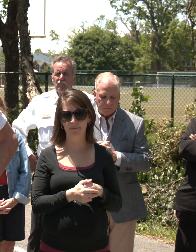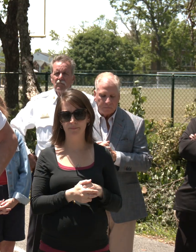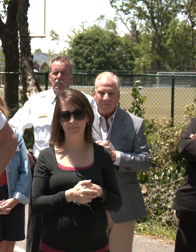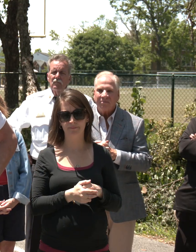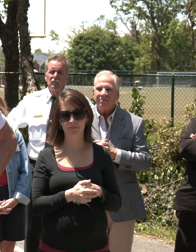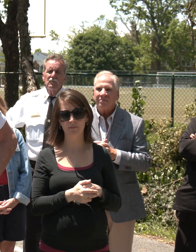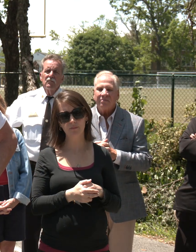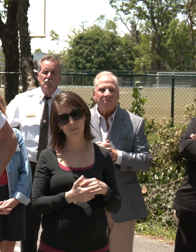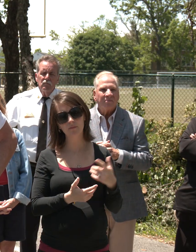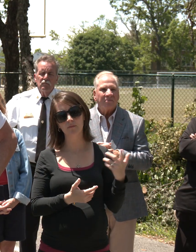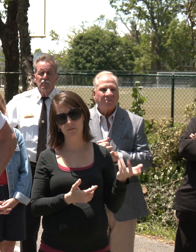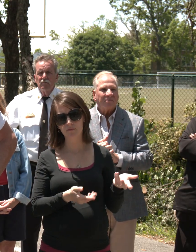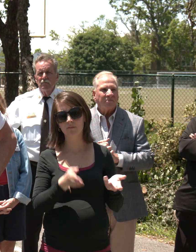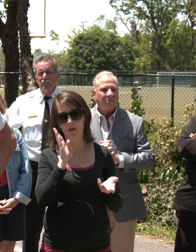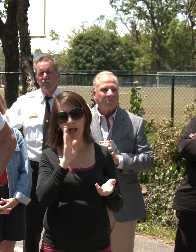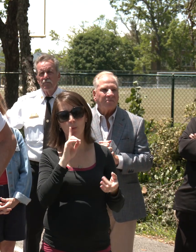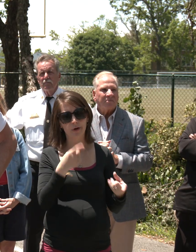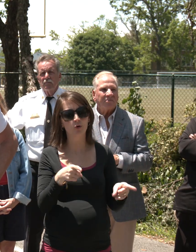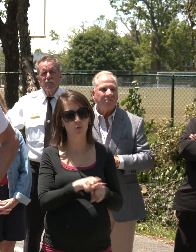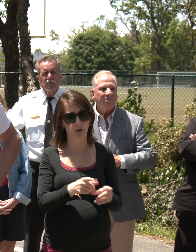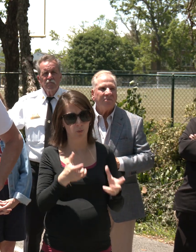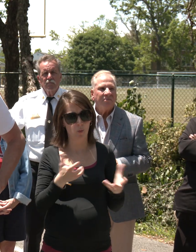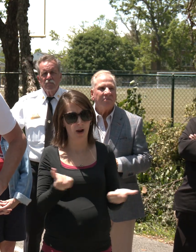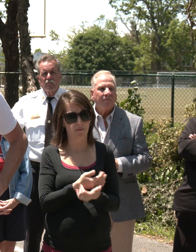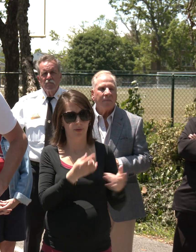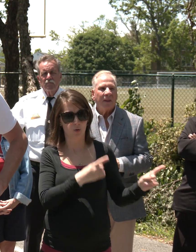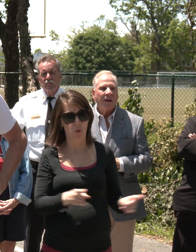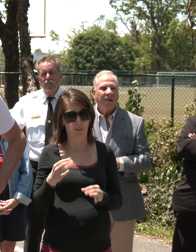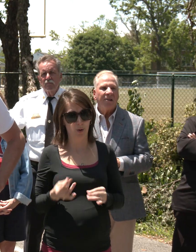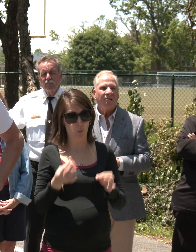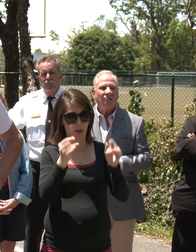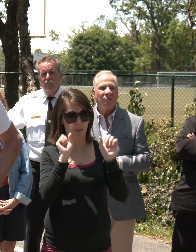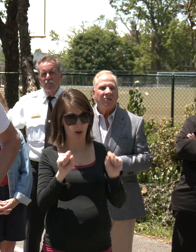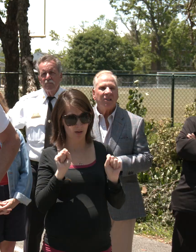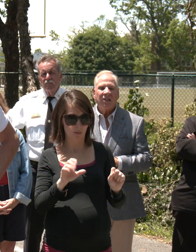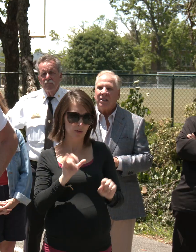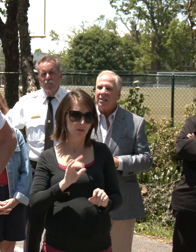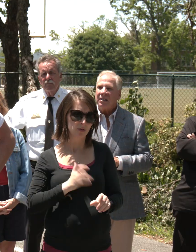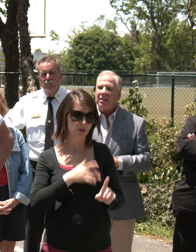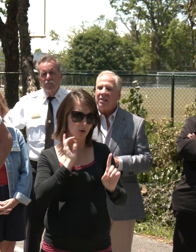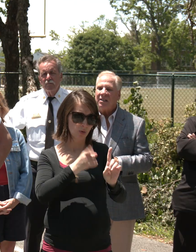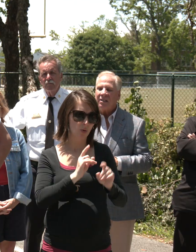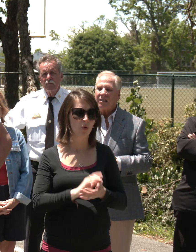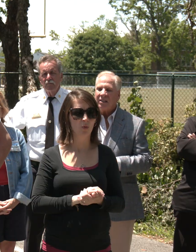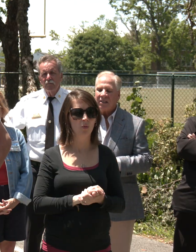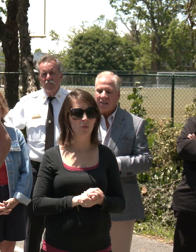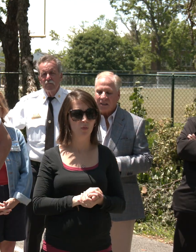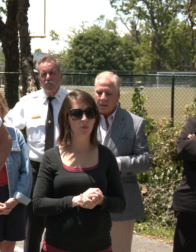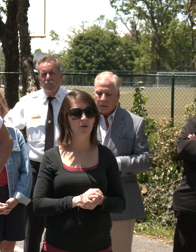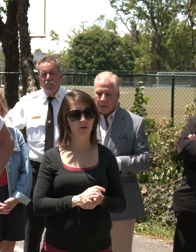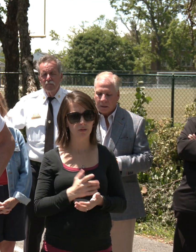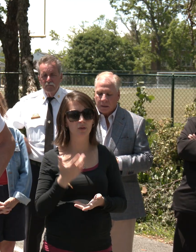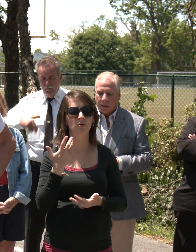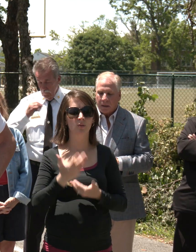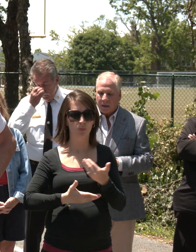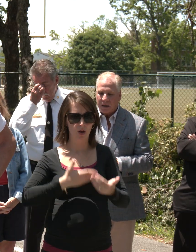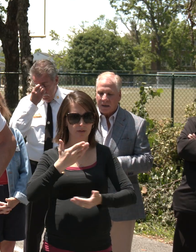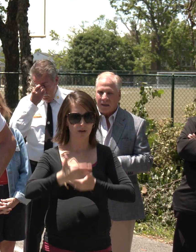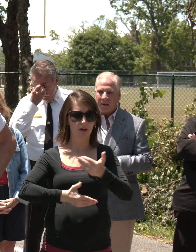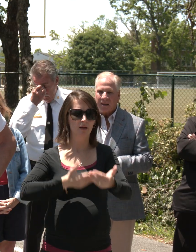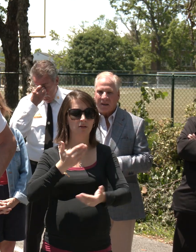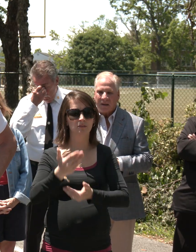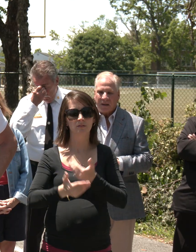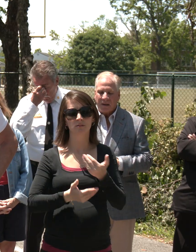look, I would agree that we want to do this as quickly as possible, and that's our goal. There is a process in place to have